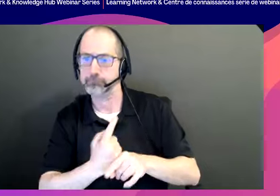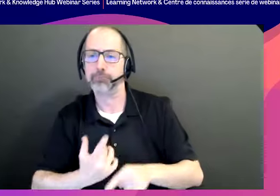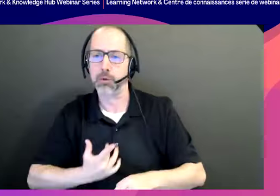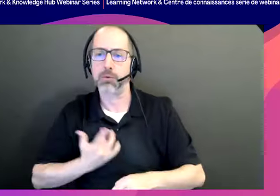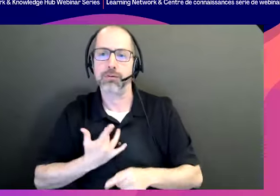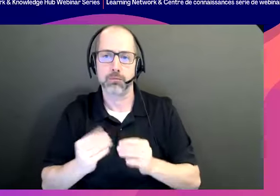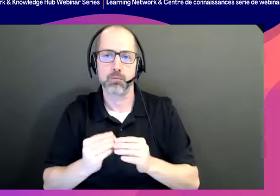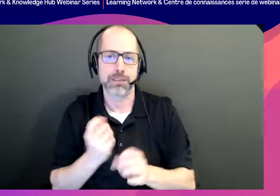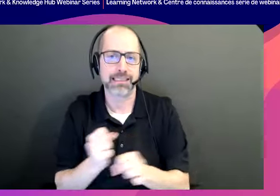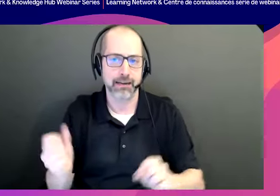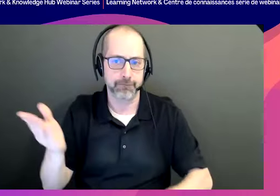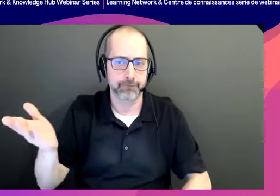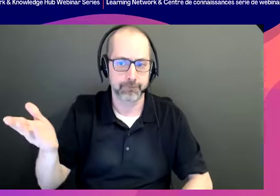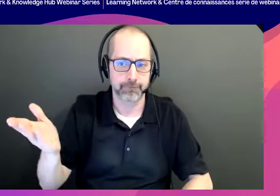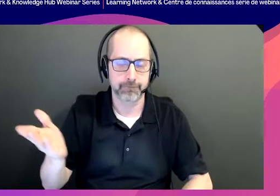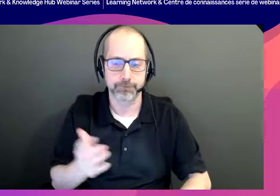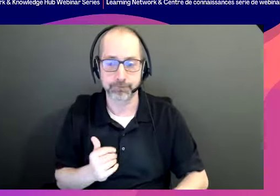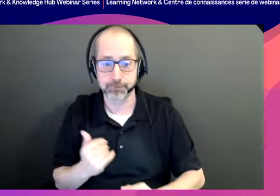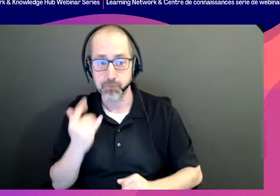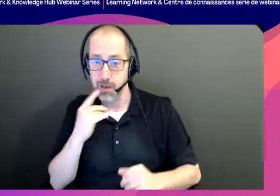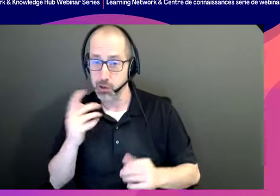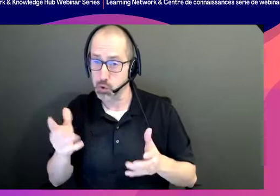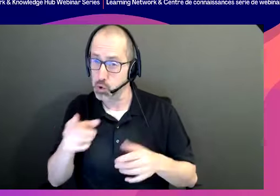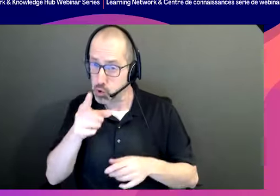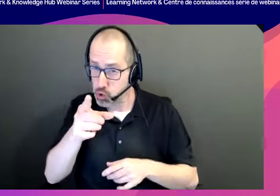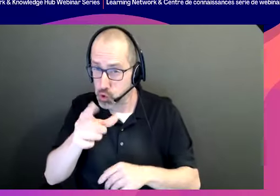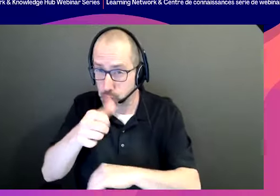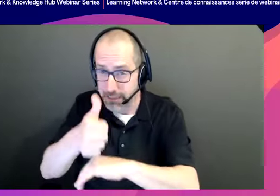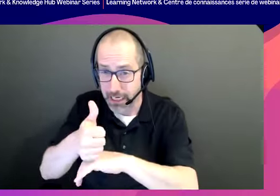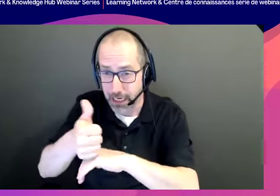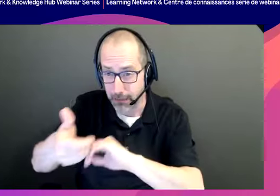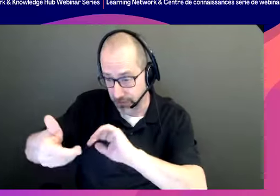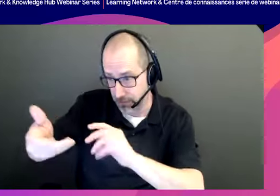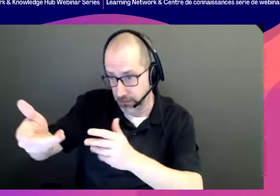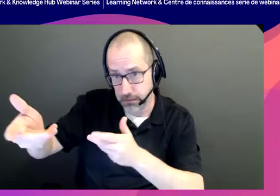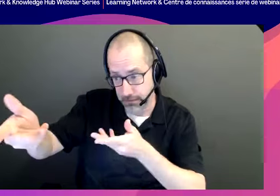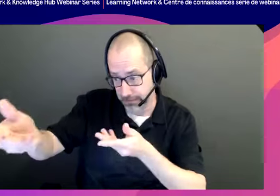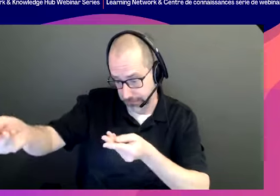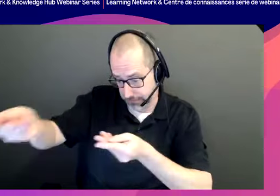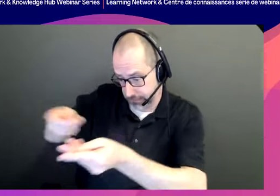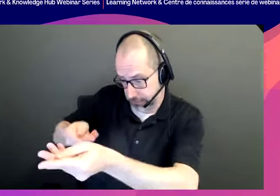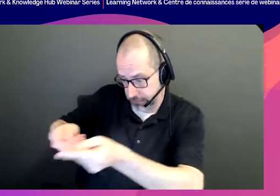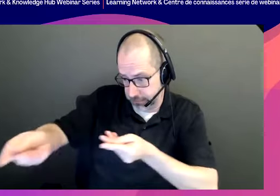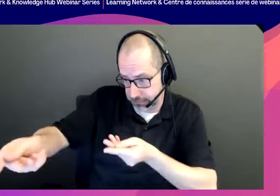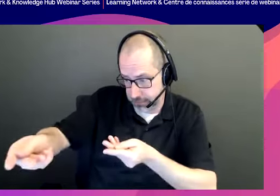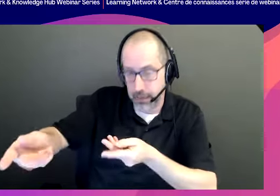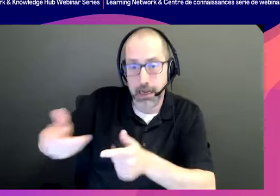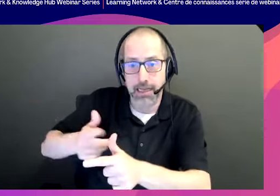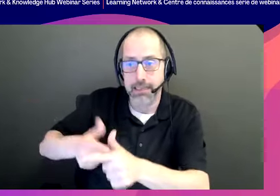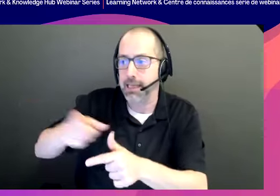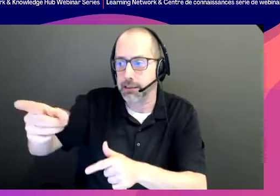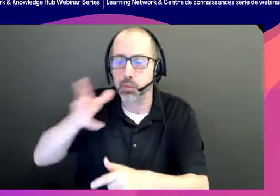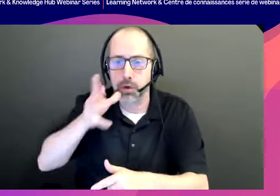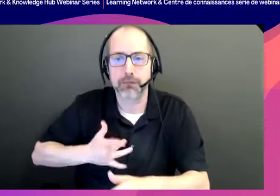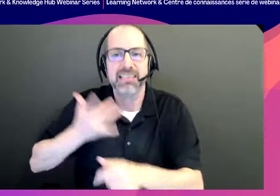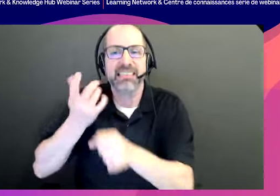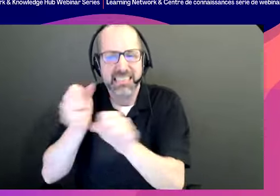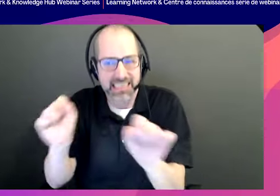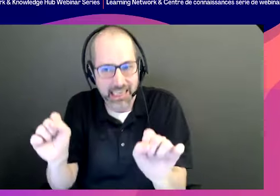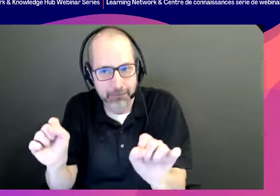I urge you to create the encounter so that she feels safe to return in the future if she needs help again. This is